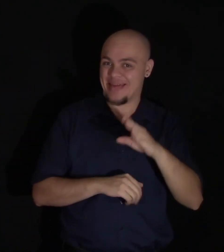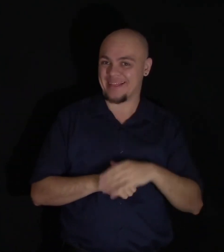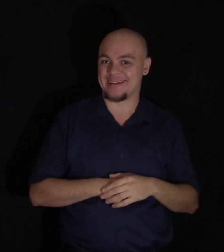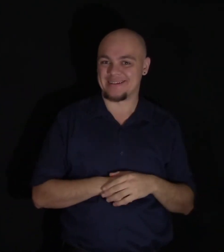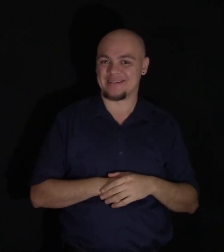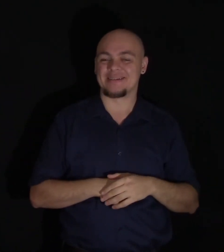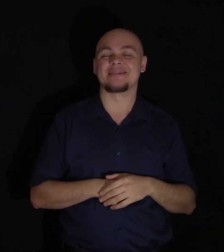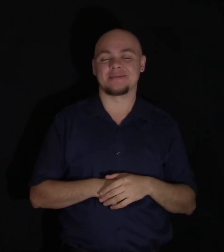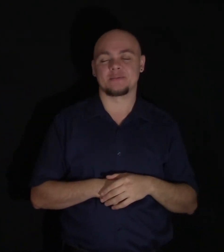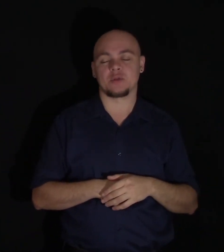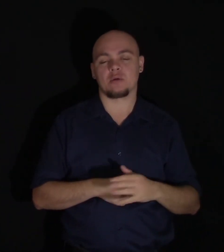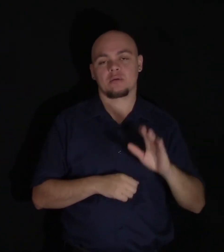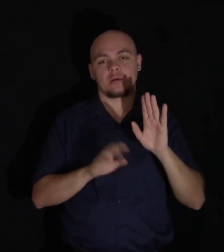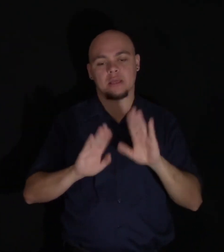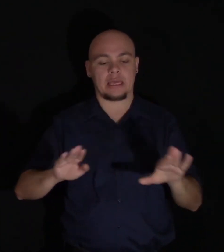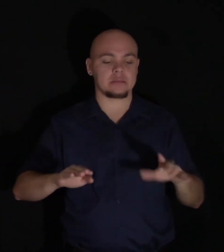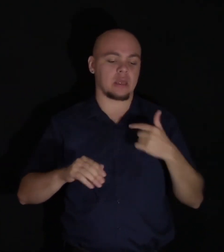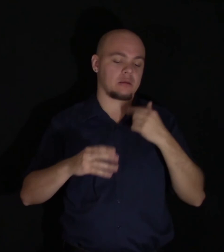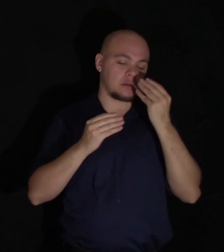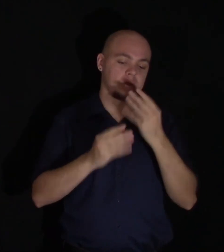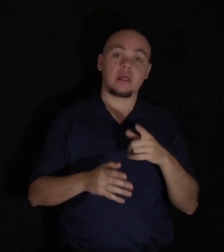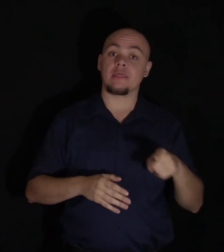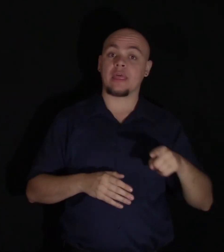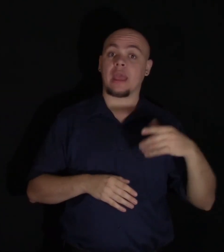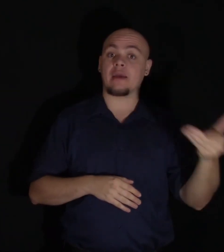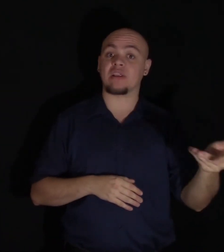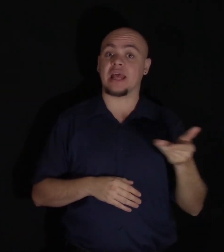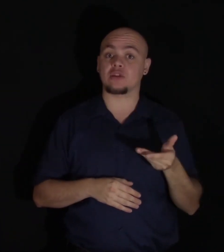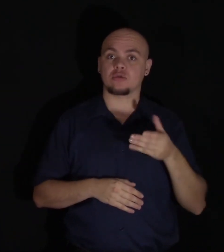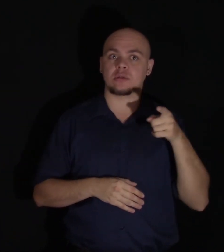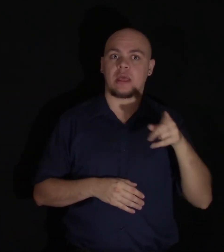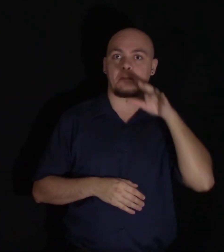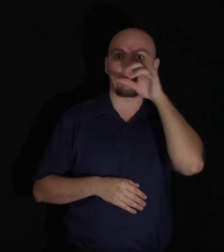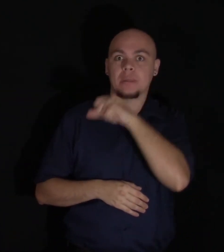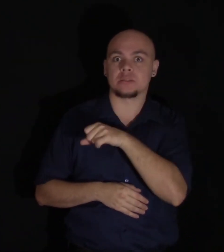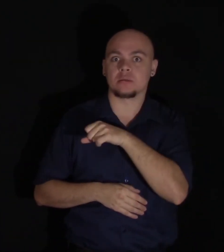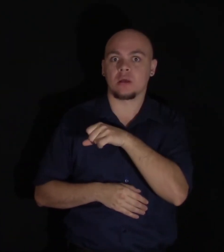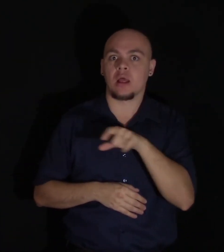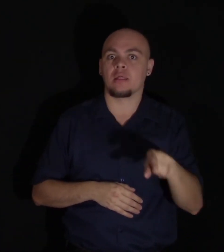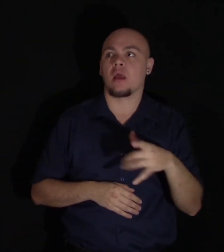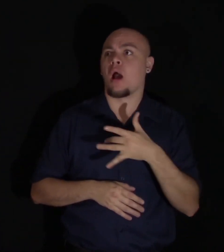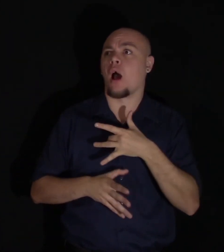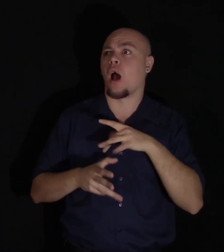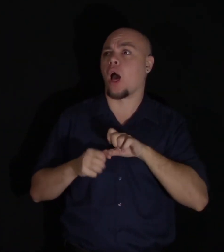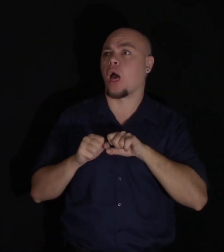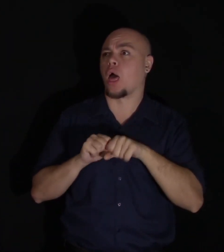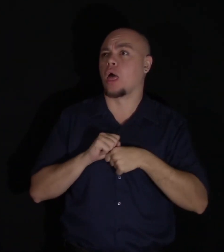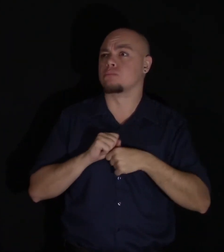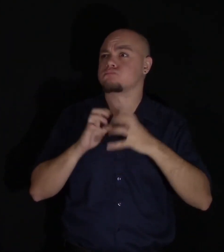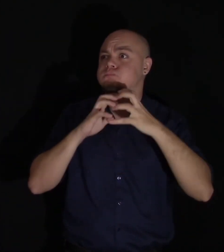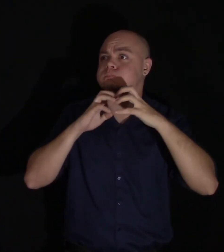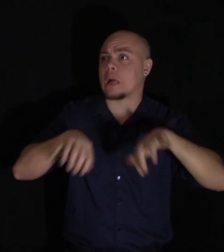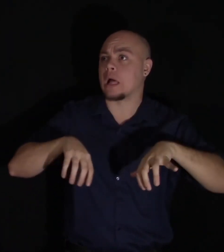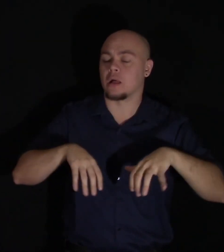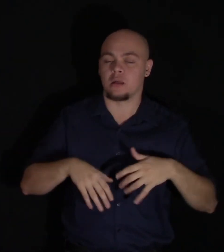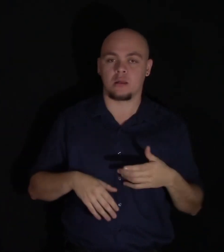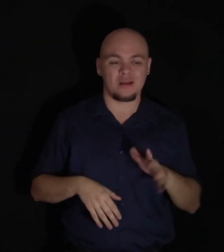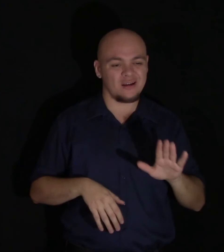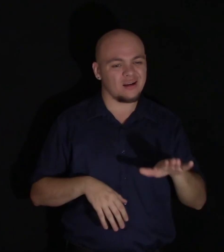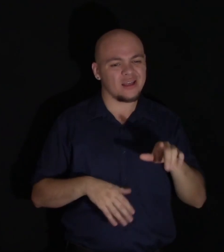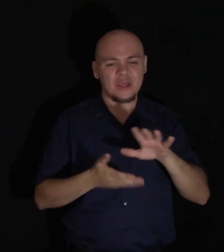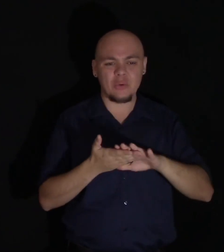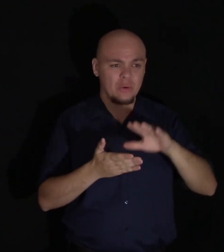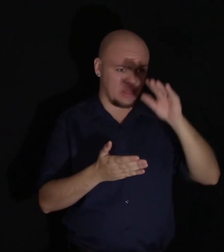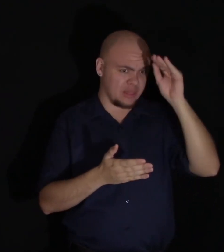let kids know. I have some kids, they miss an entrance and they just fall apart. And I have to tell them, you're going to learn more